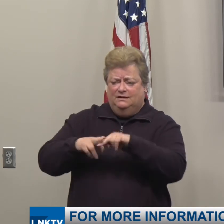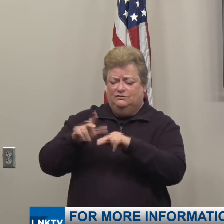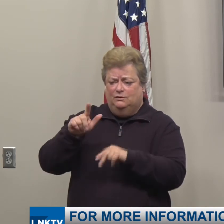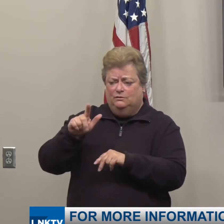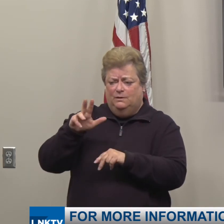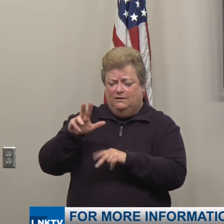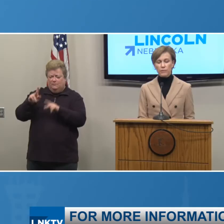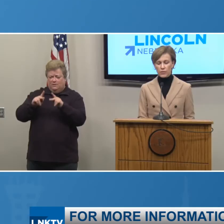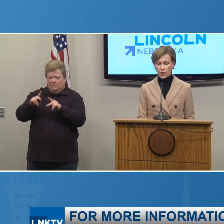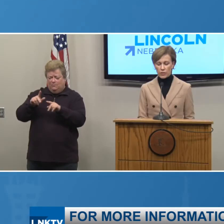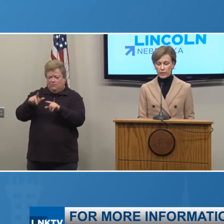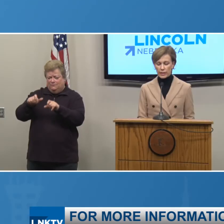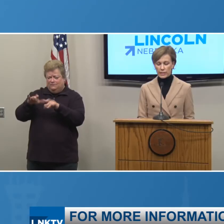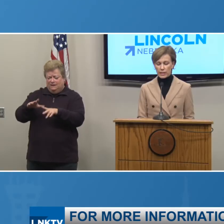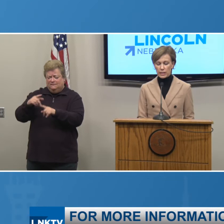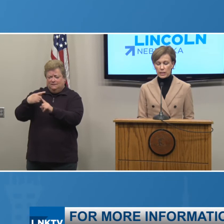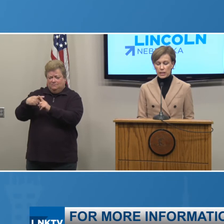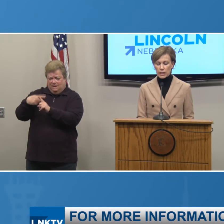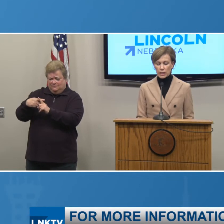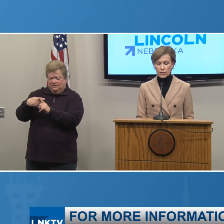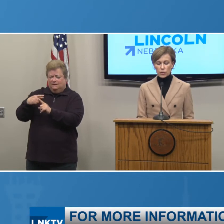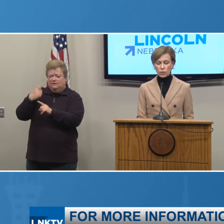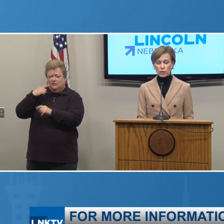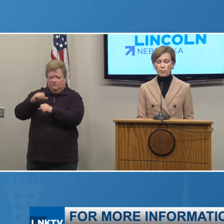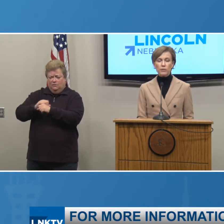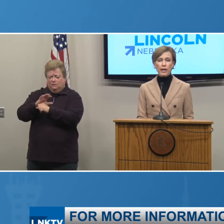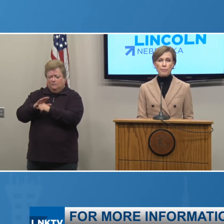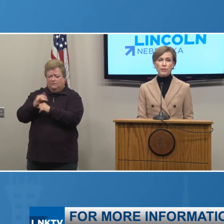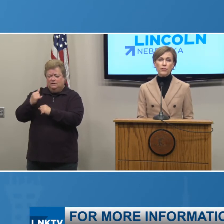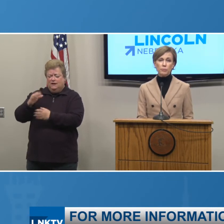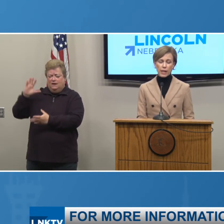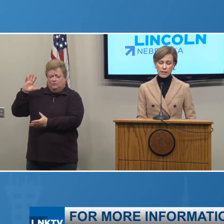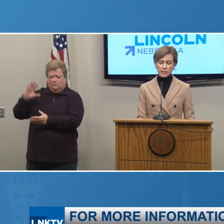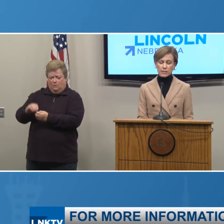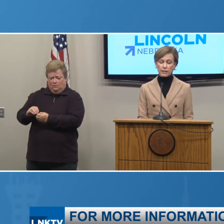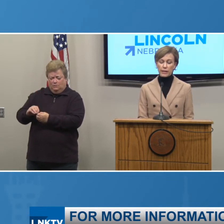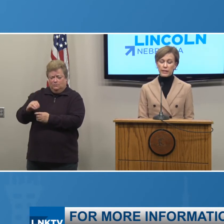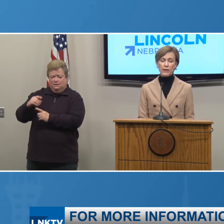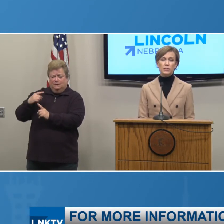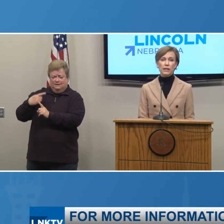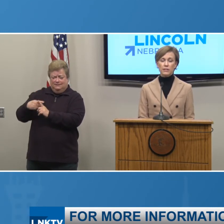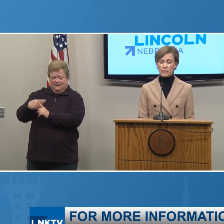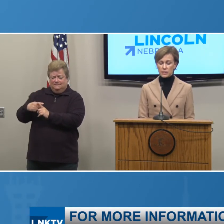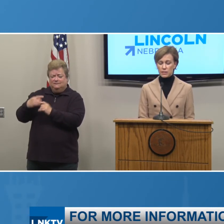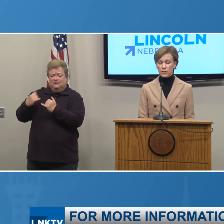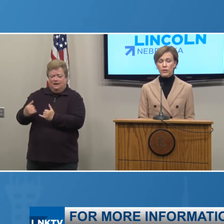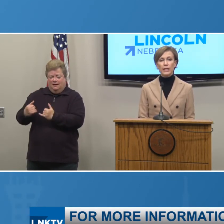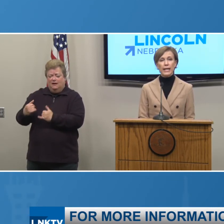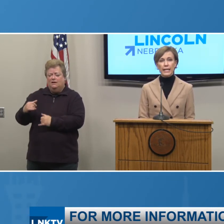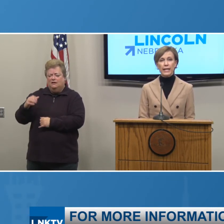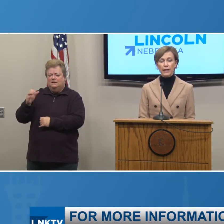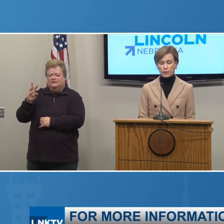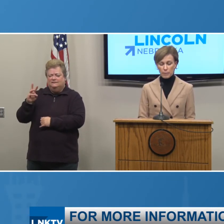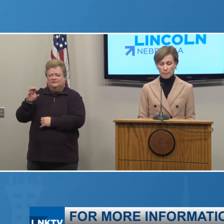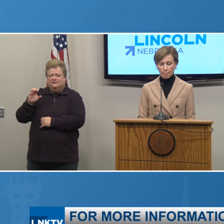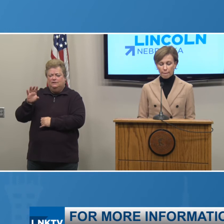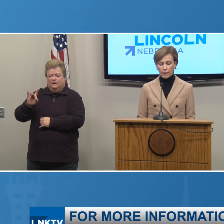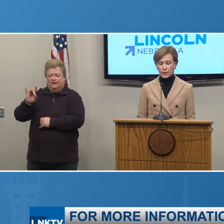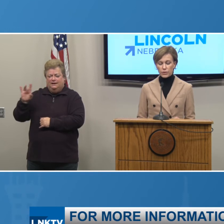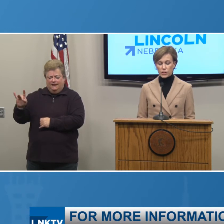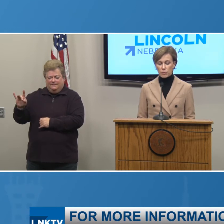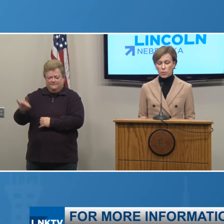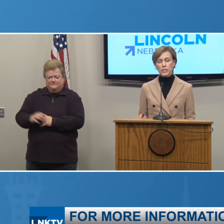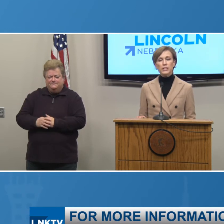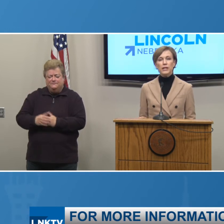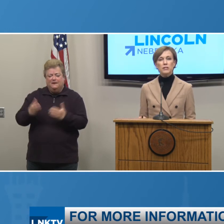who have tested positive for COVID-19. The total number of lab-confirmed cases in Lincoln now stands at 688.